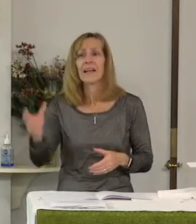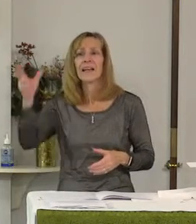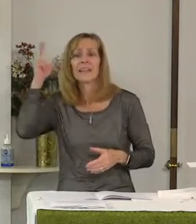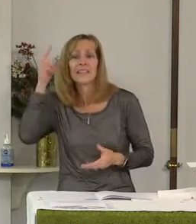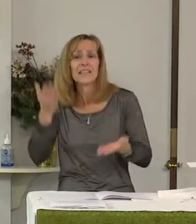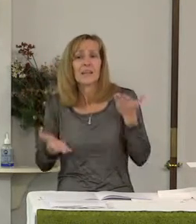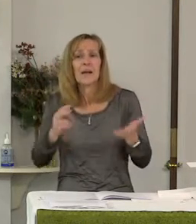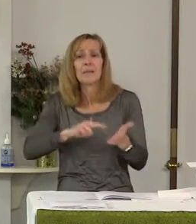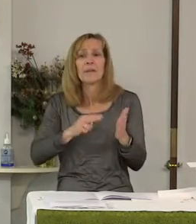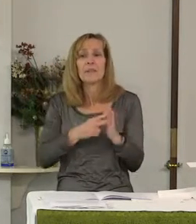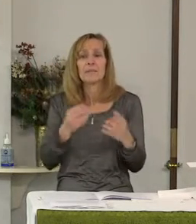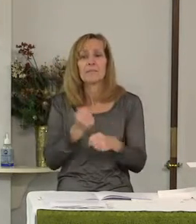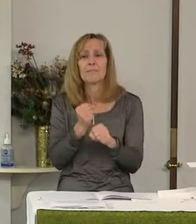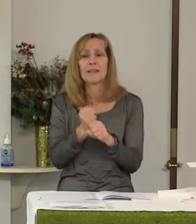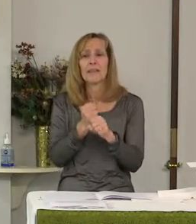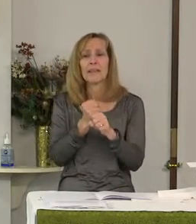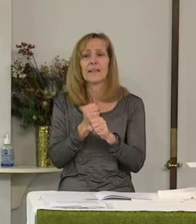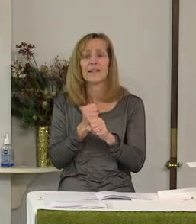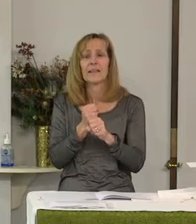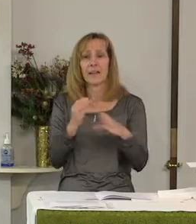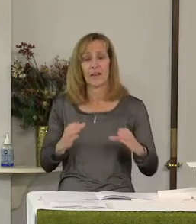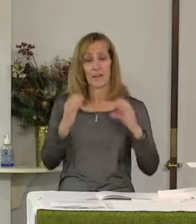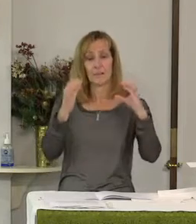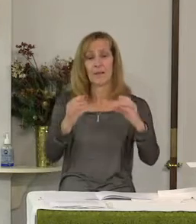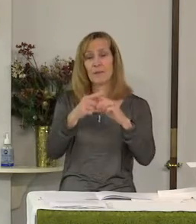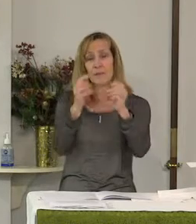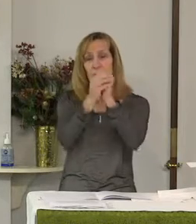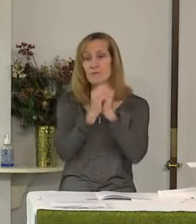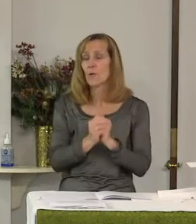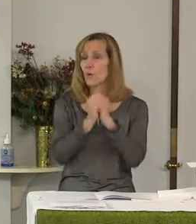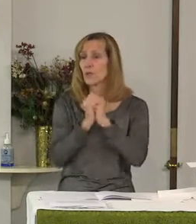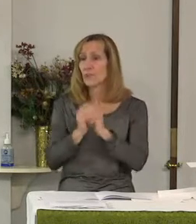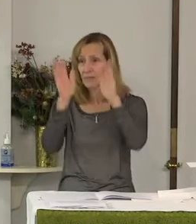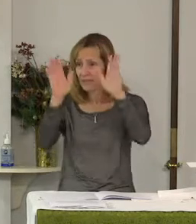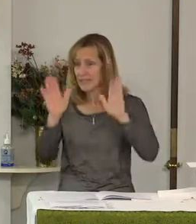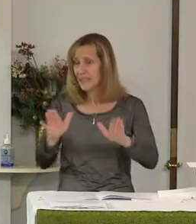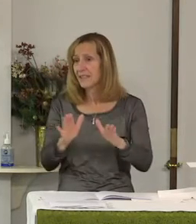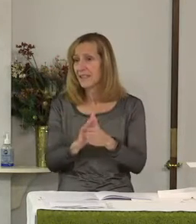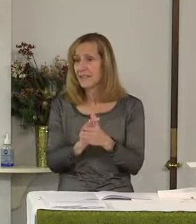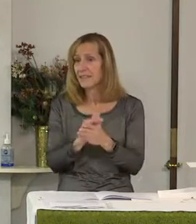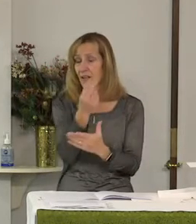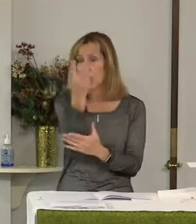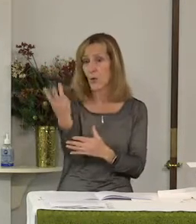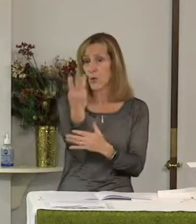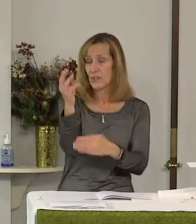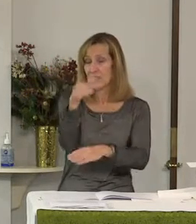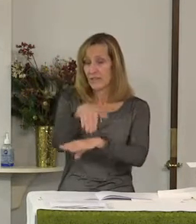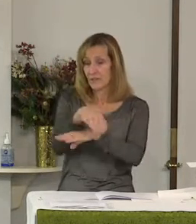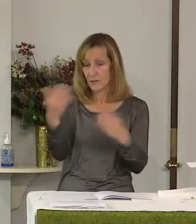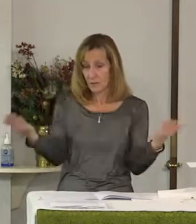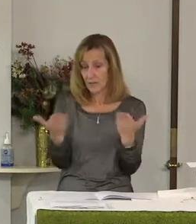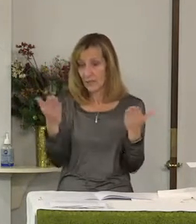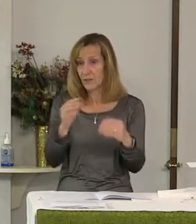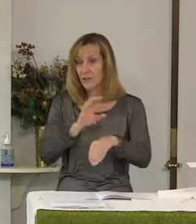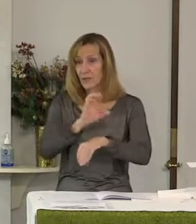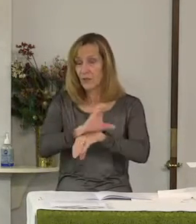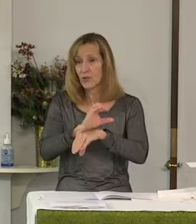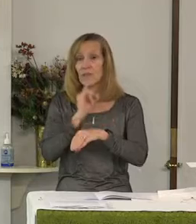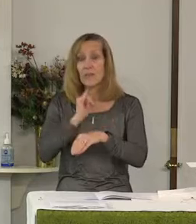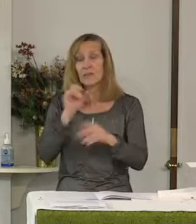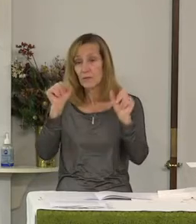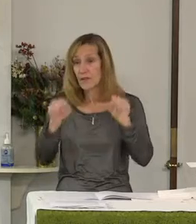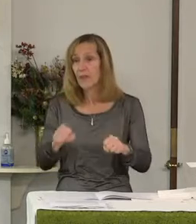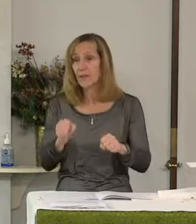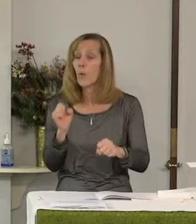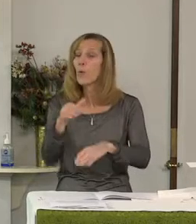Listening may mean making a commitment to worship Sundays, Wednesday afternoons here at Trinity if you can, or